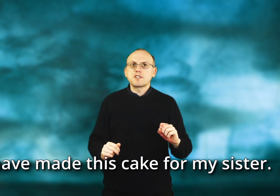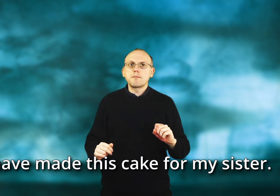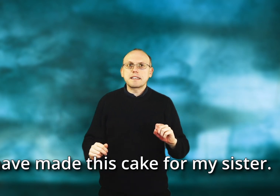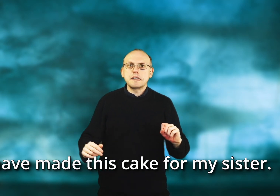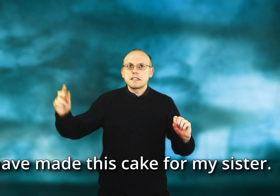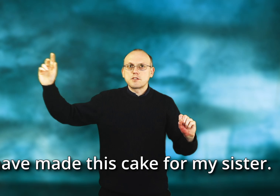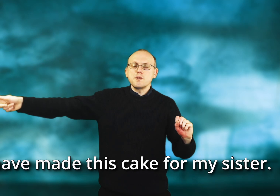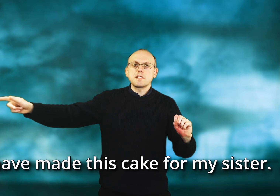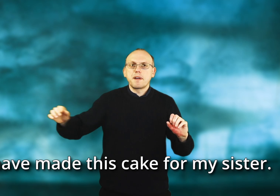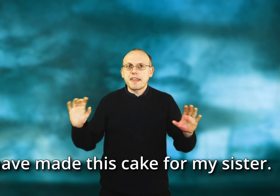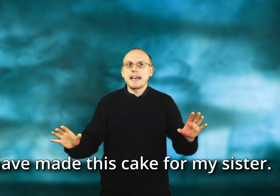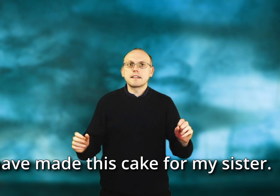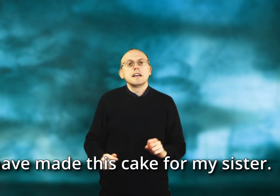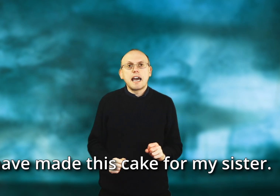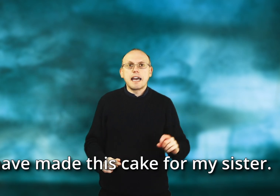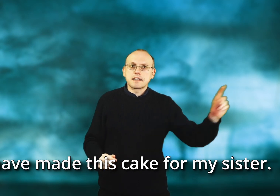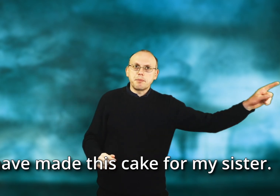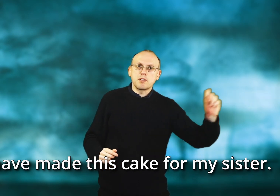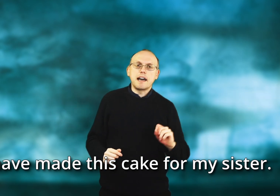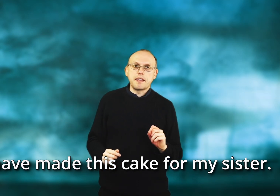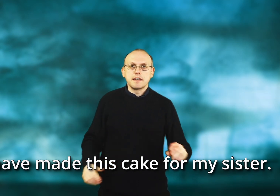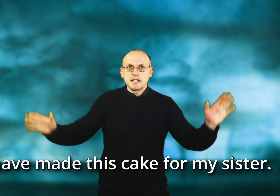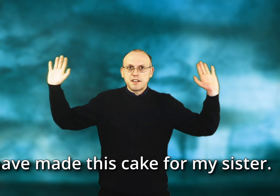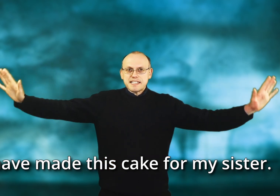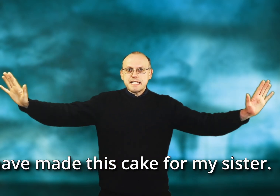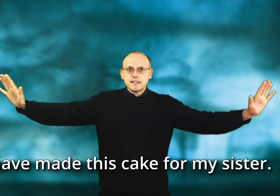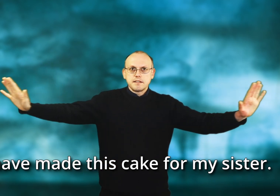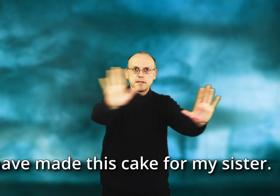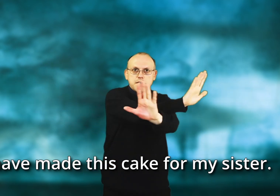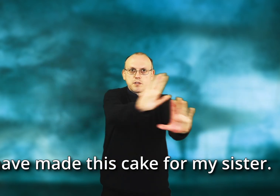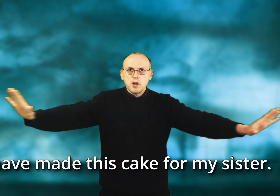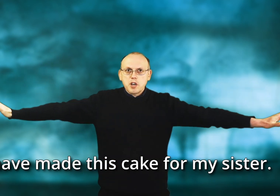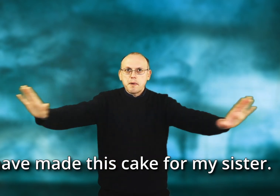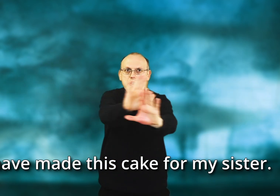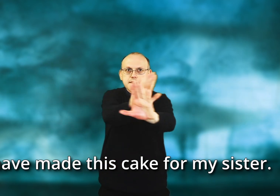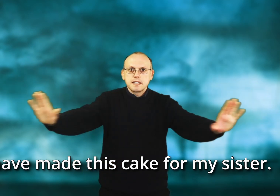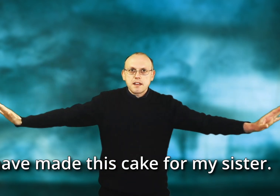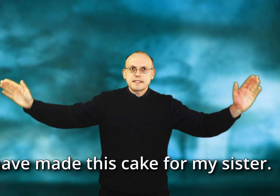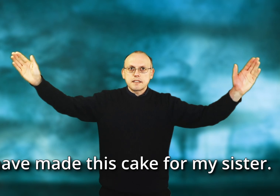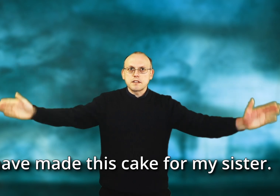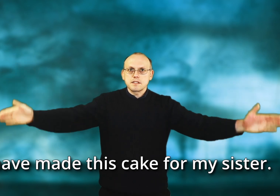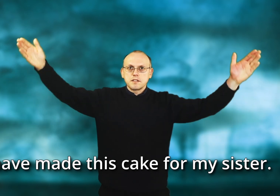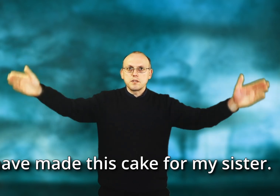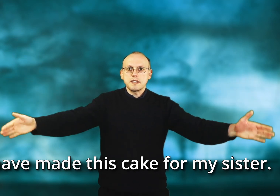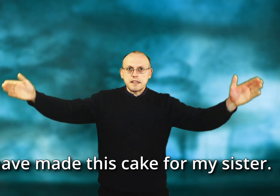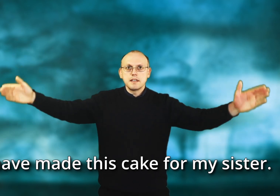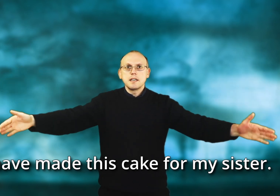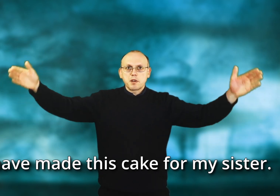mark needed is the full stop at the end and capital I. That's it. No commas in that sentence, no need. Because for